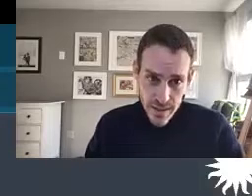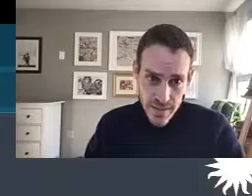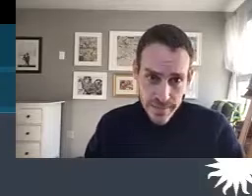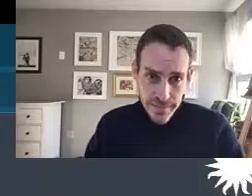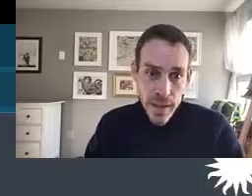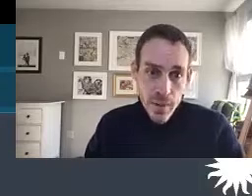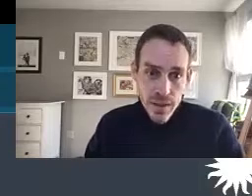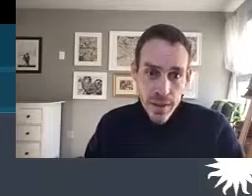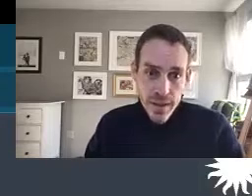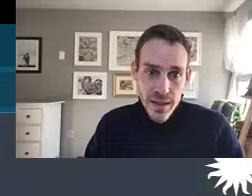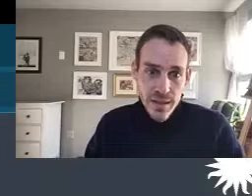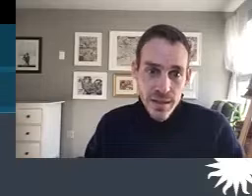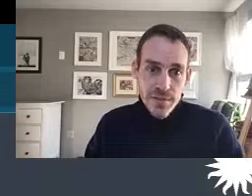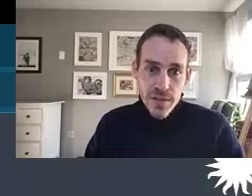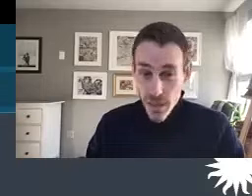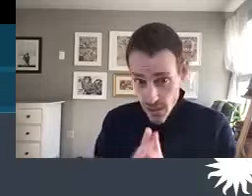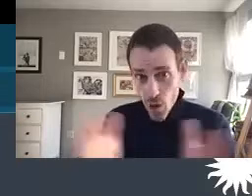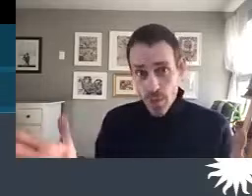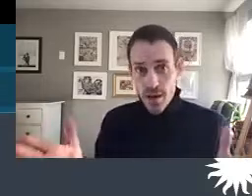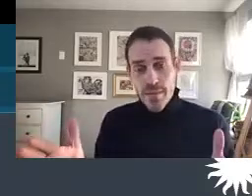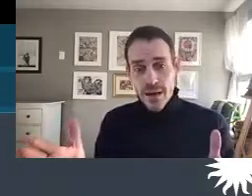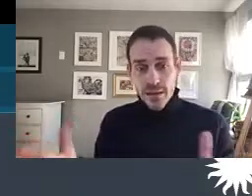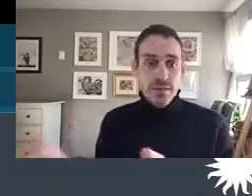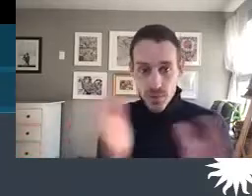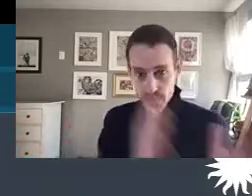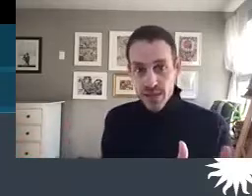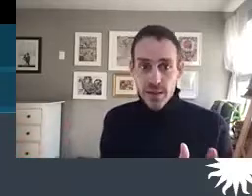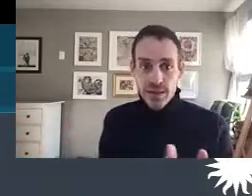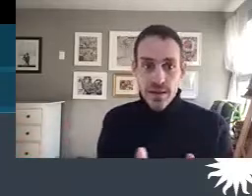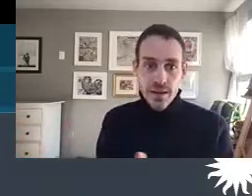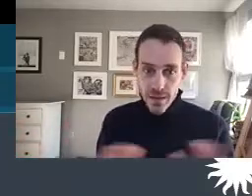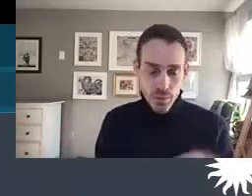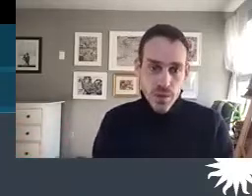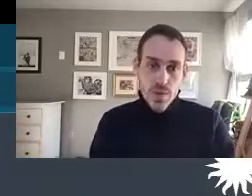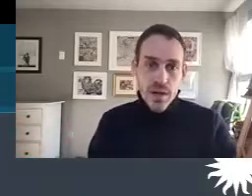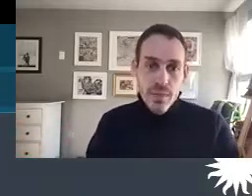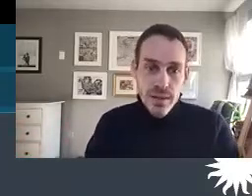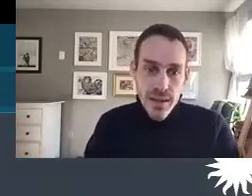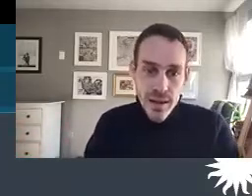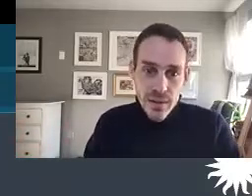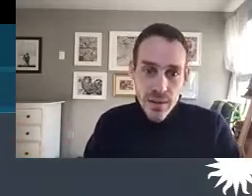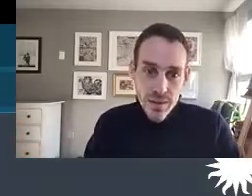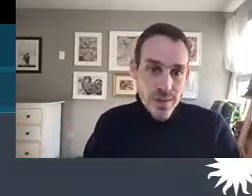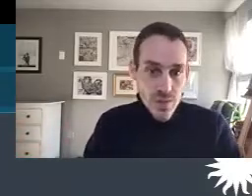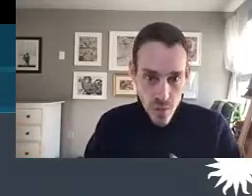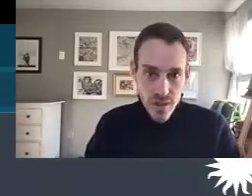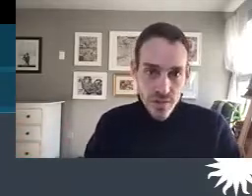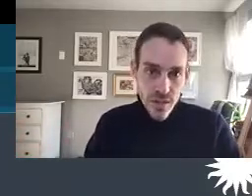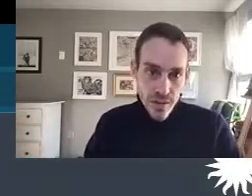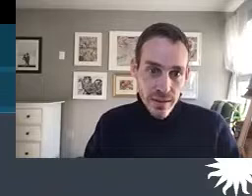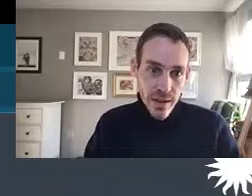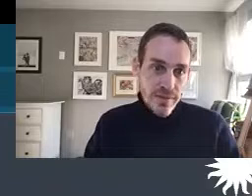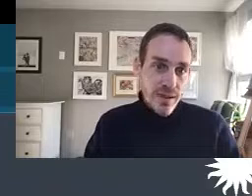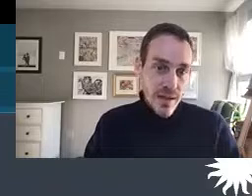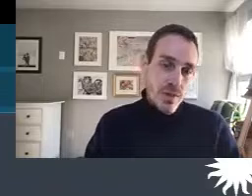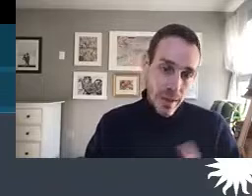that paperclip icon, if it doesn't open automatically, you'll need to click that icon. We just wanted to point that out. So it says watch the video